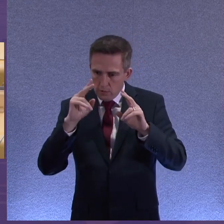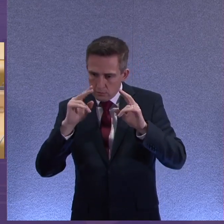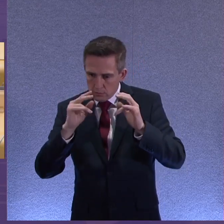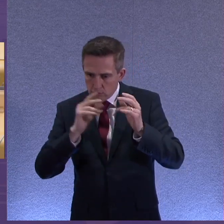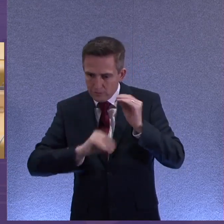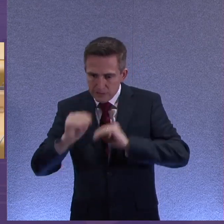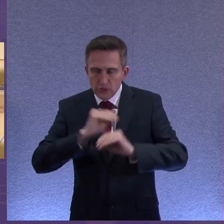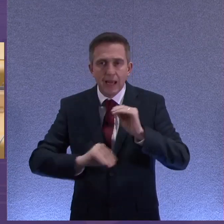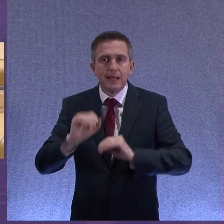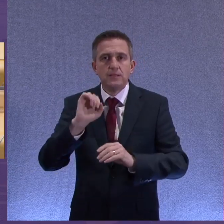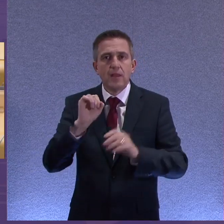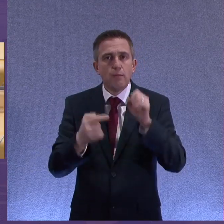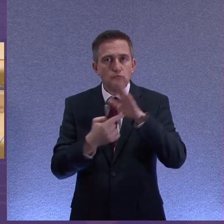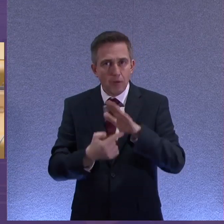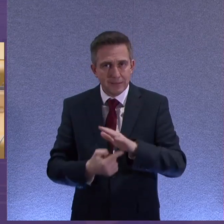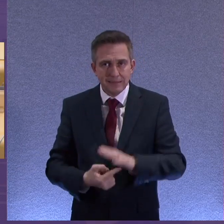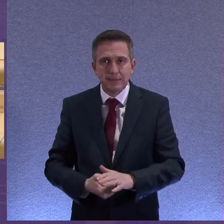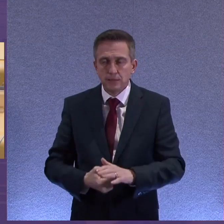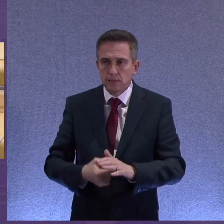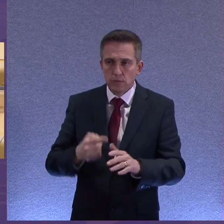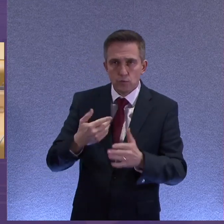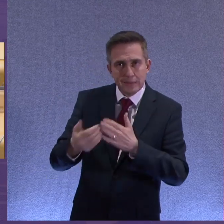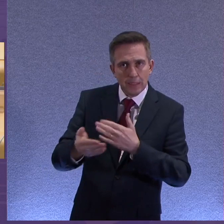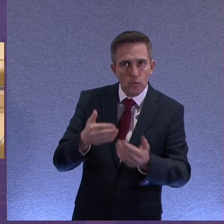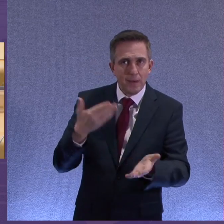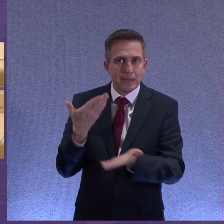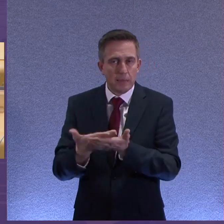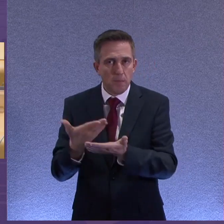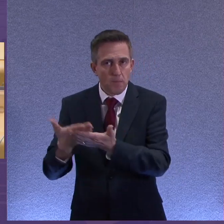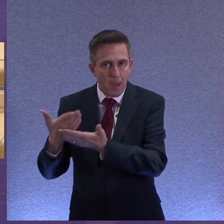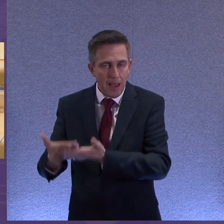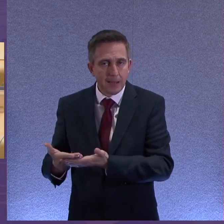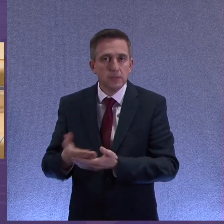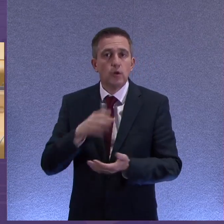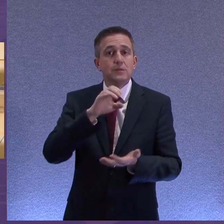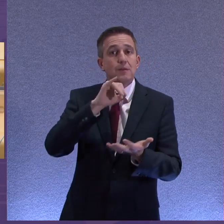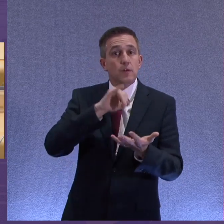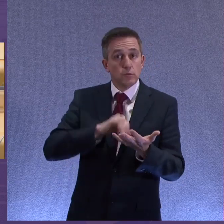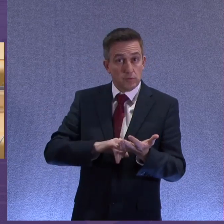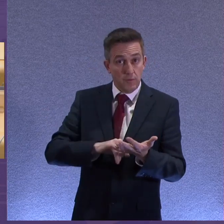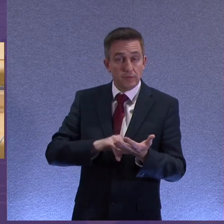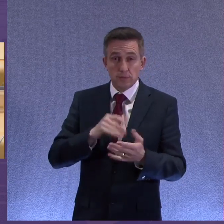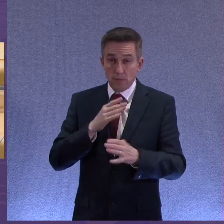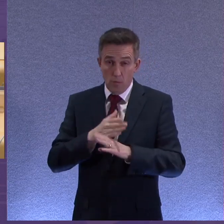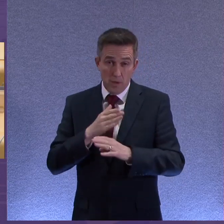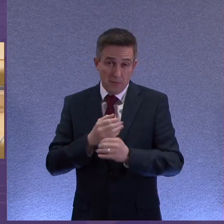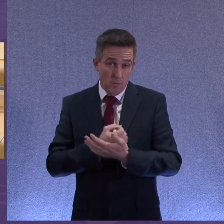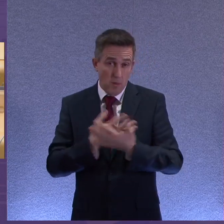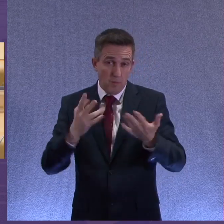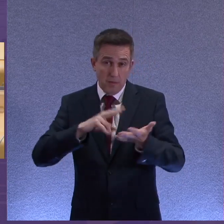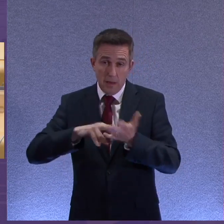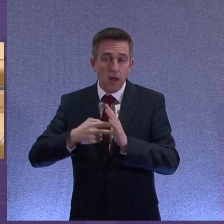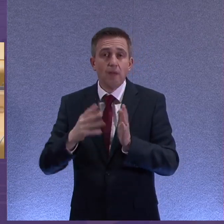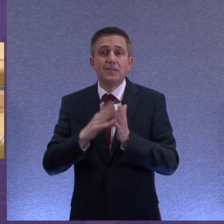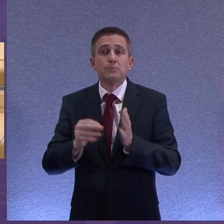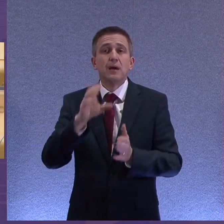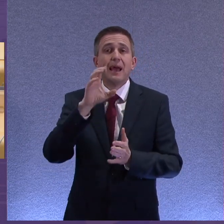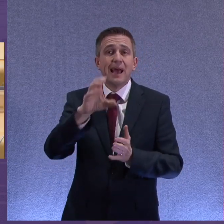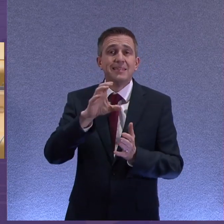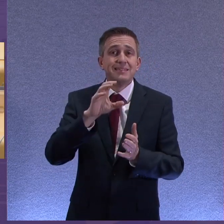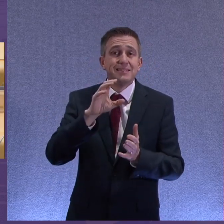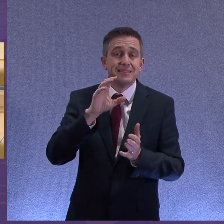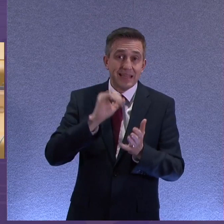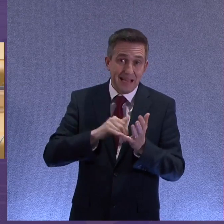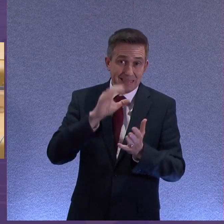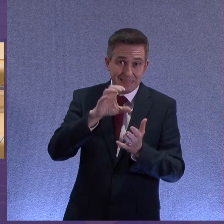cope with the demand that will be placed upon them. So officials are actively working with a number of different organisations, SCVO, the Cora